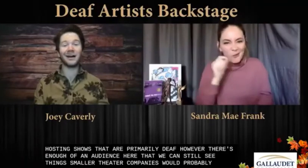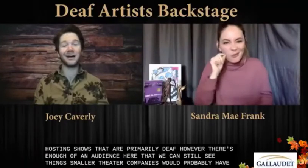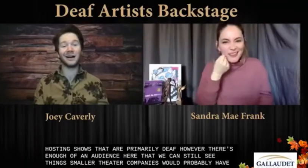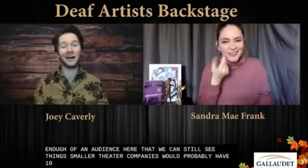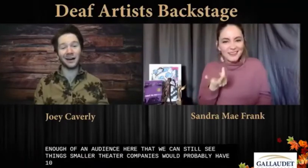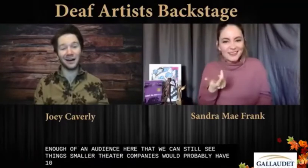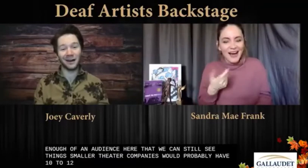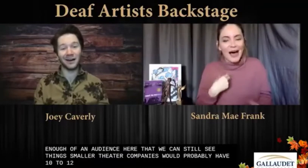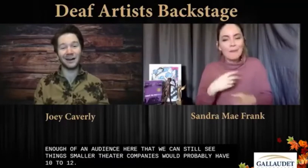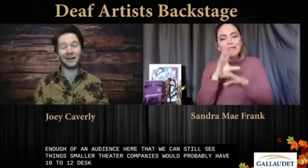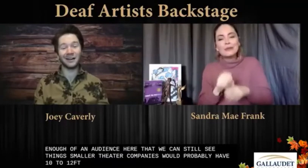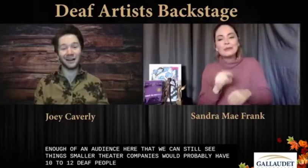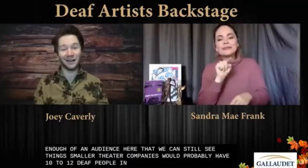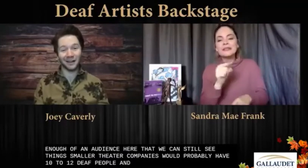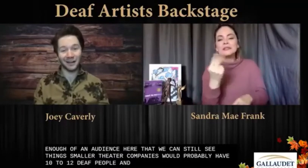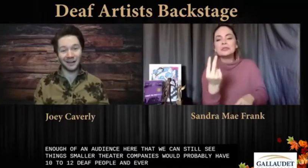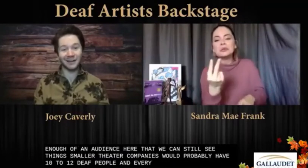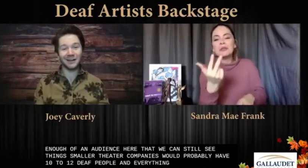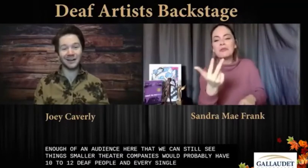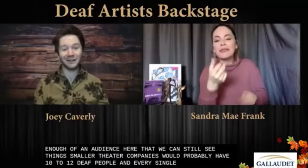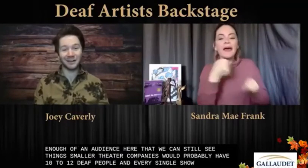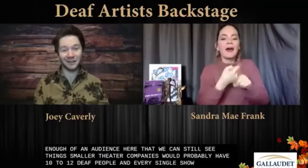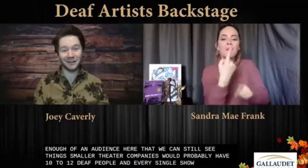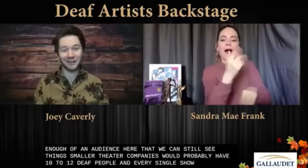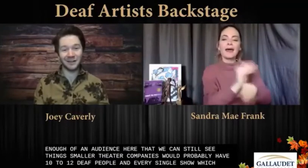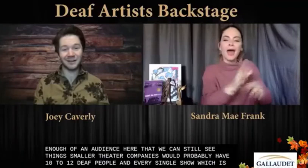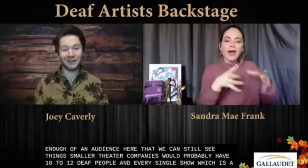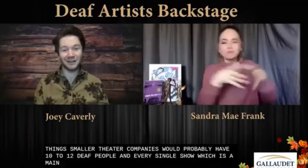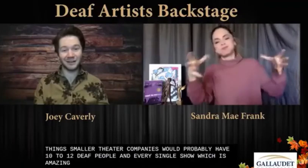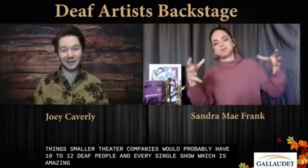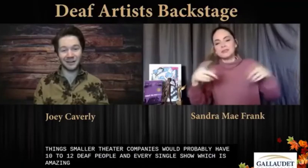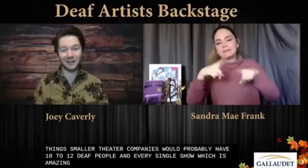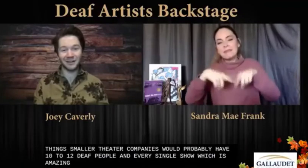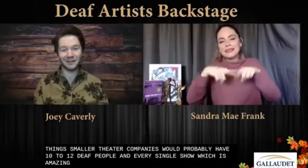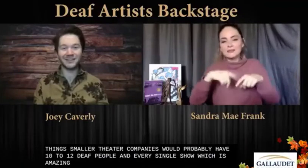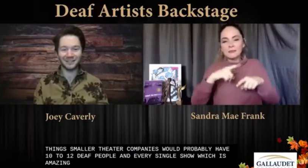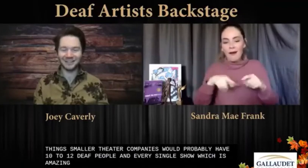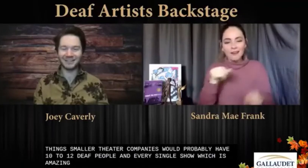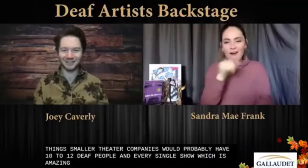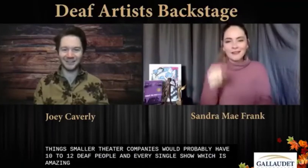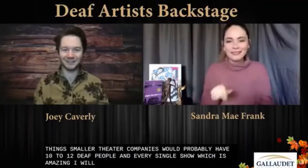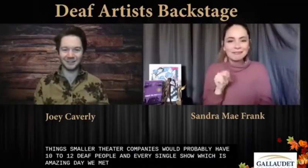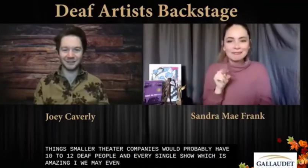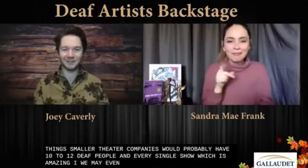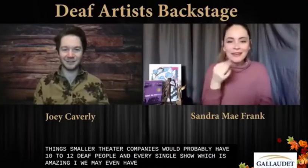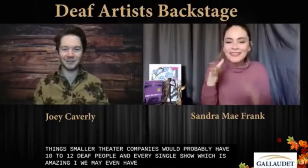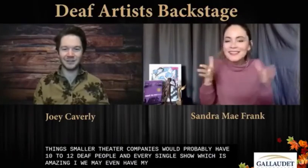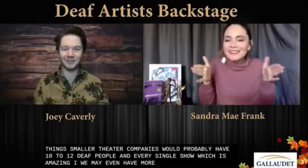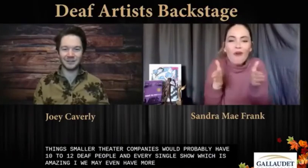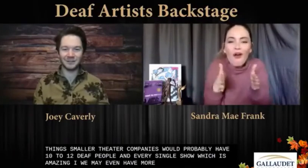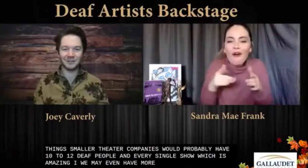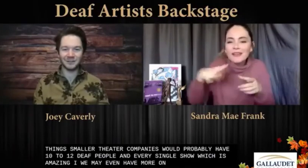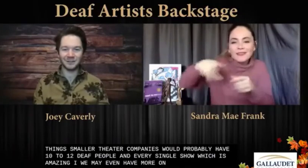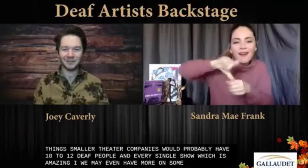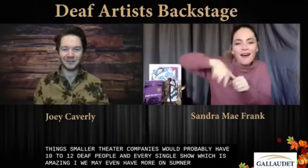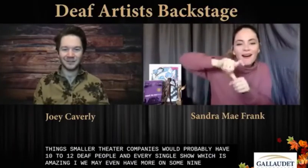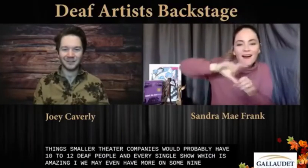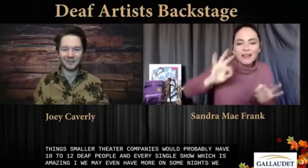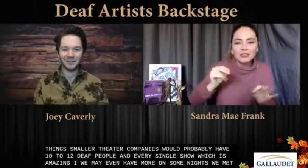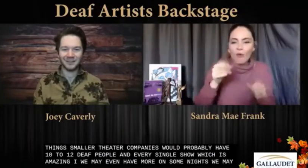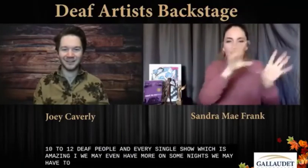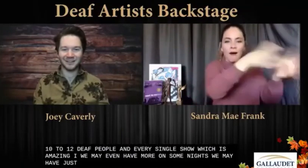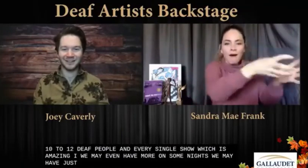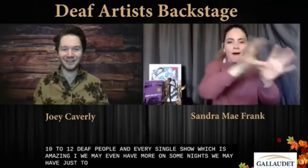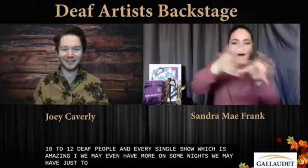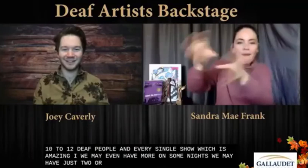have 10 to 12 deaf people in every single show which is amazing right we may even have more on some nights we may